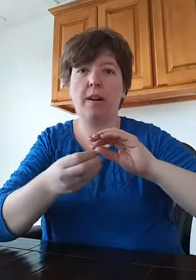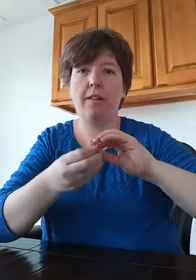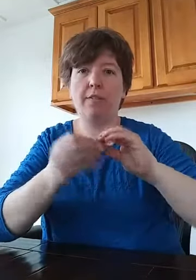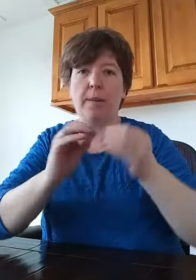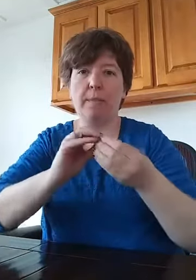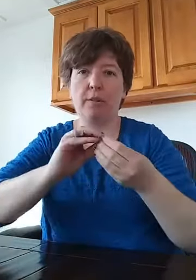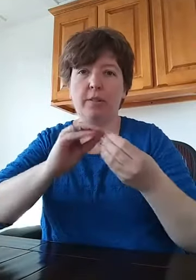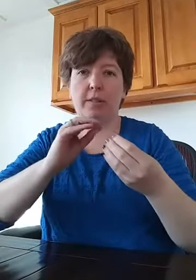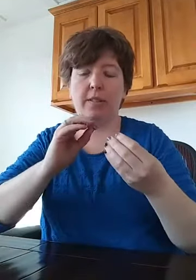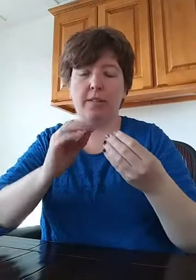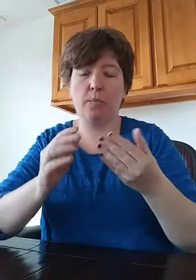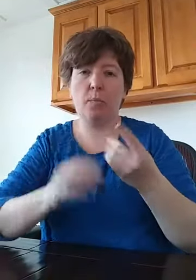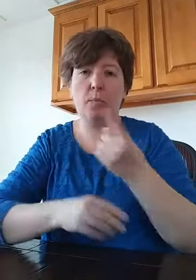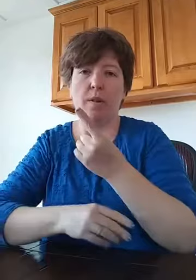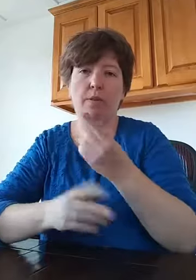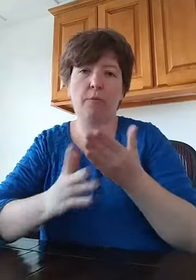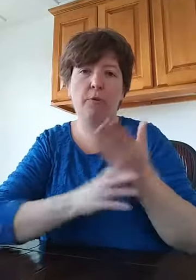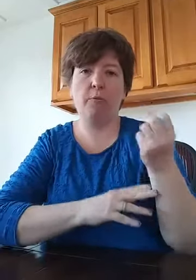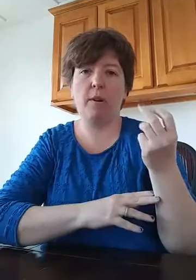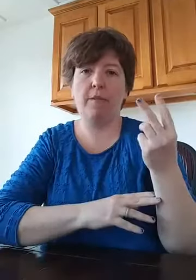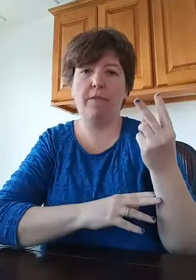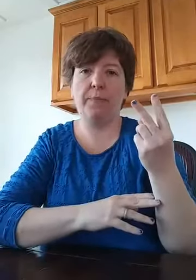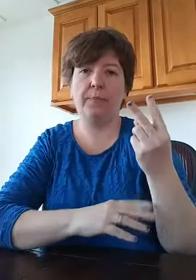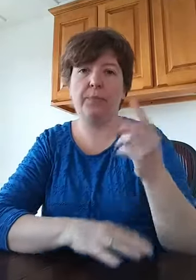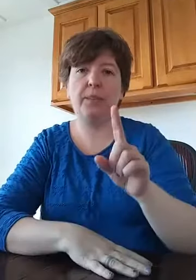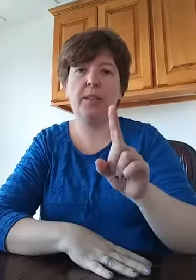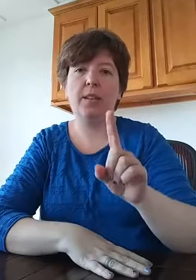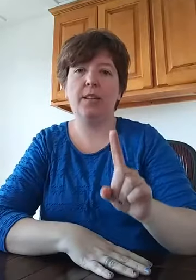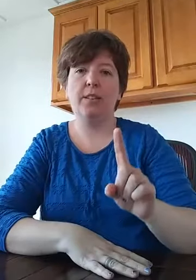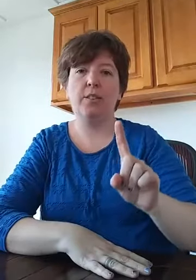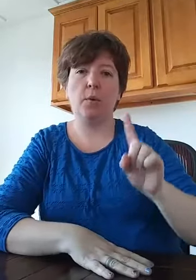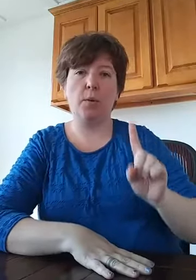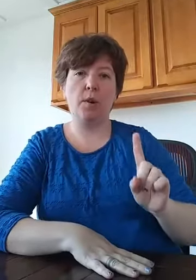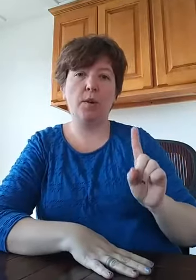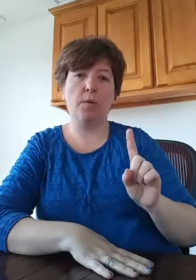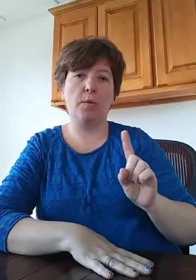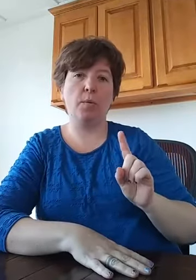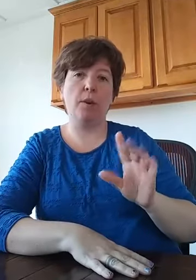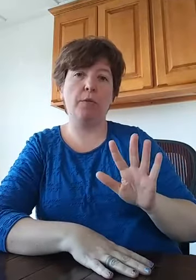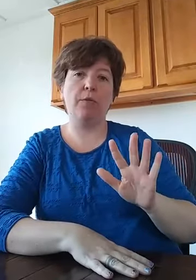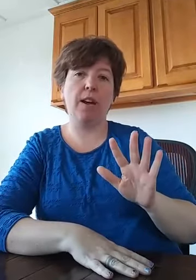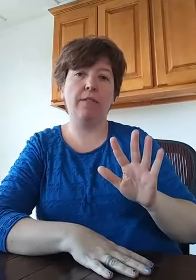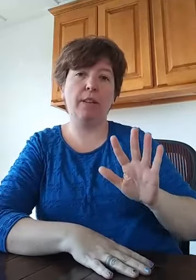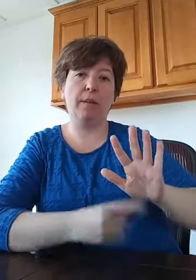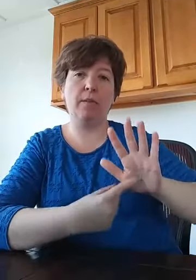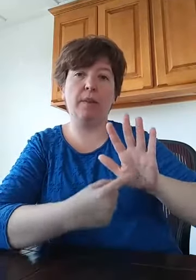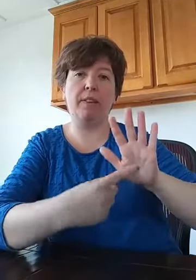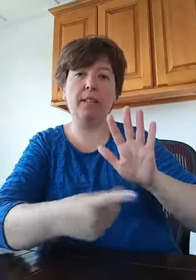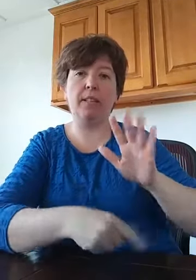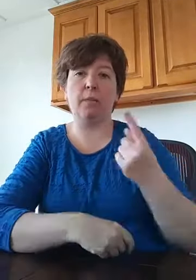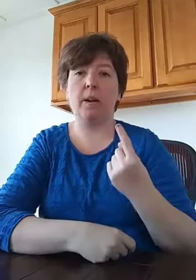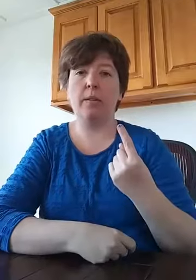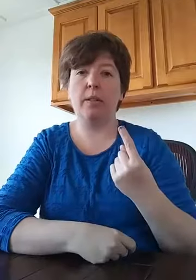our numbers 1 through 12. So 1 through 5 can either be facing this way or this